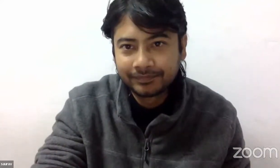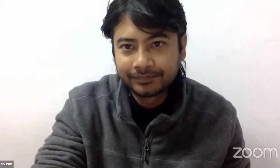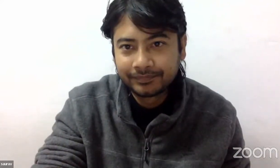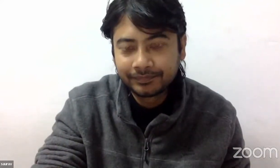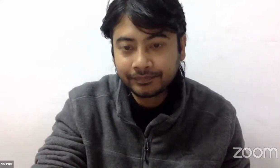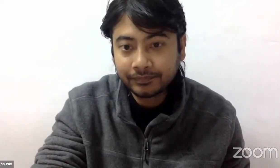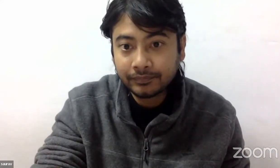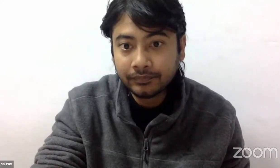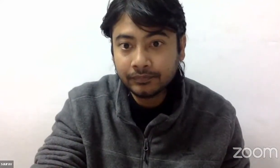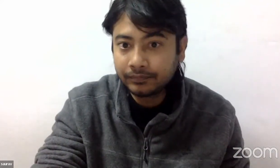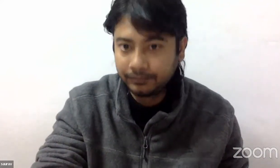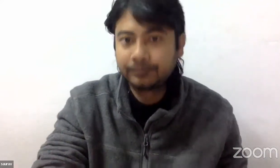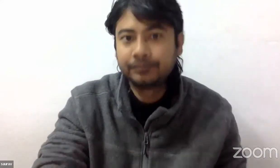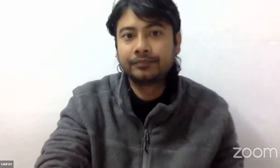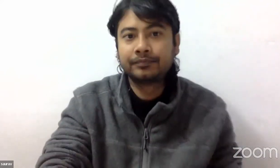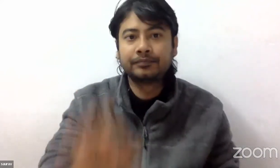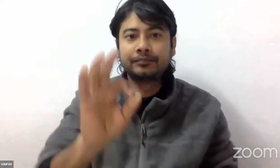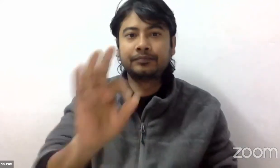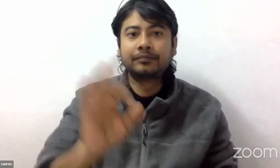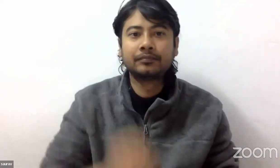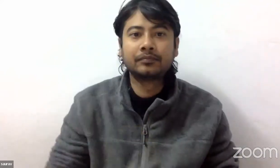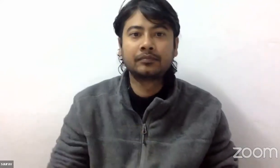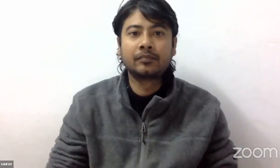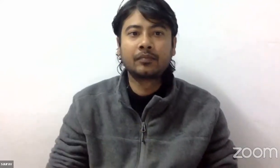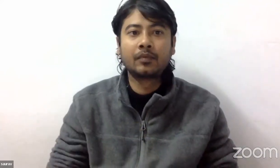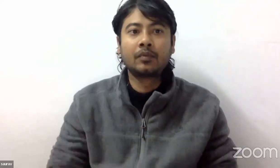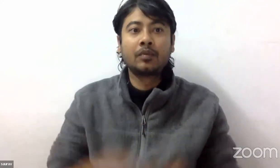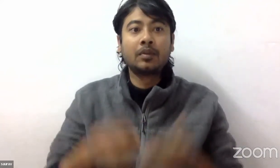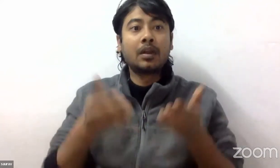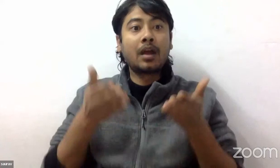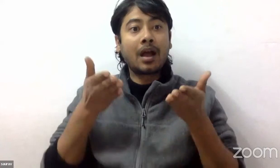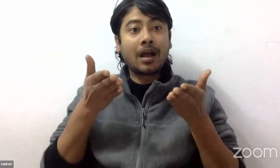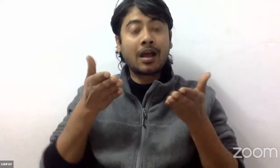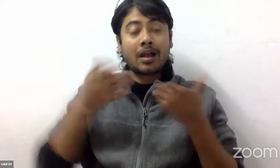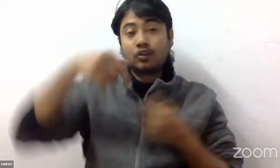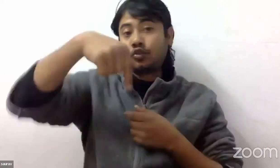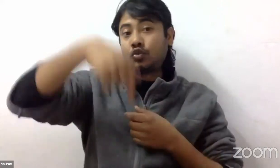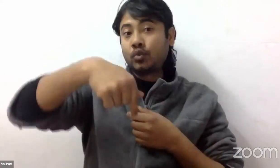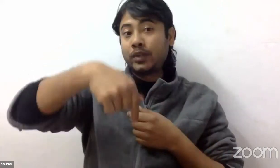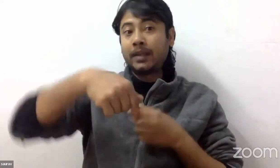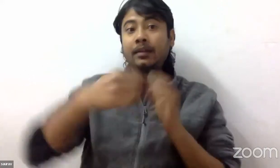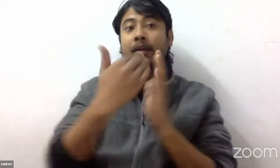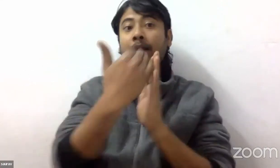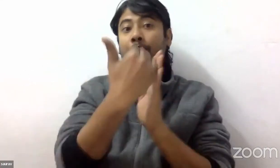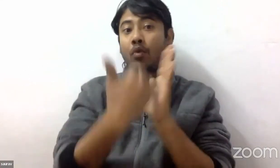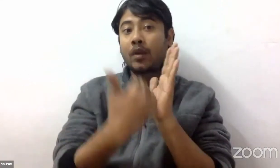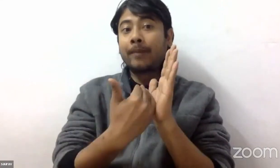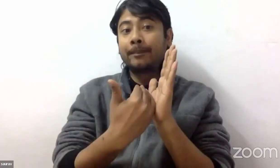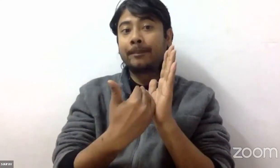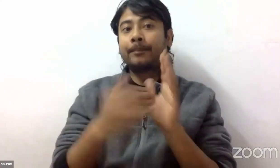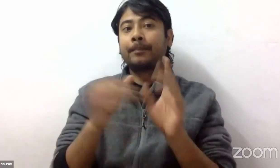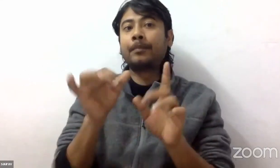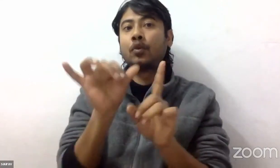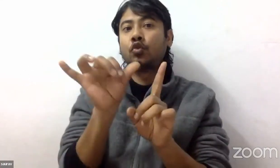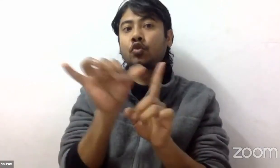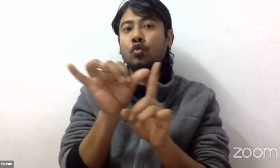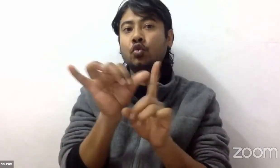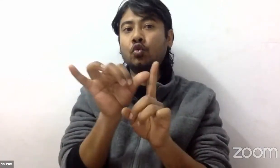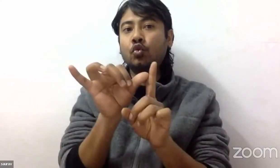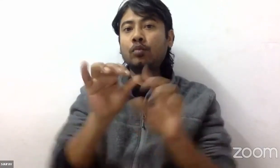So this program is being live streamed. We are going live. So we will not be sending you recording of this program. If you go to the